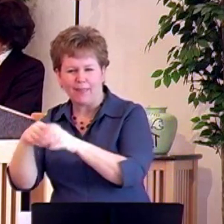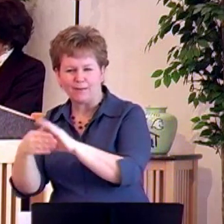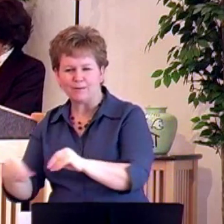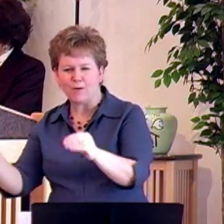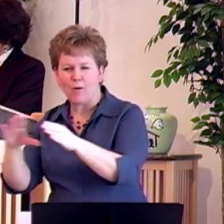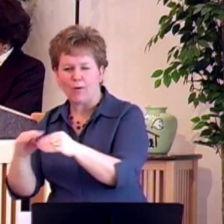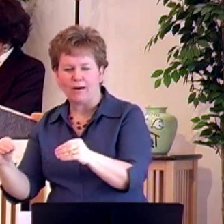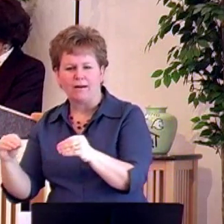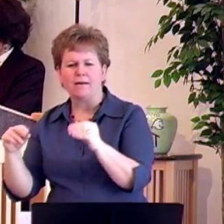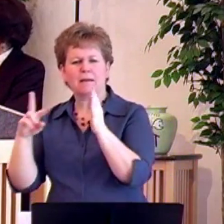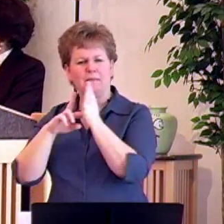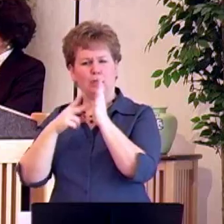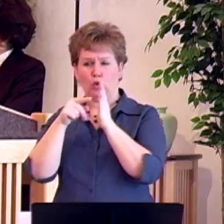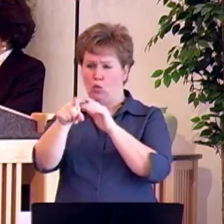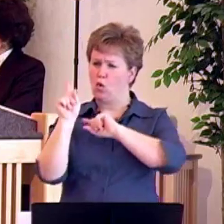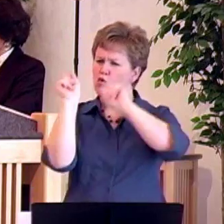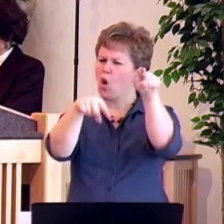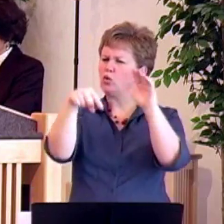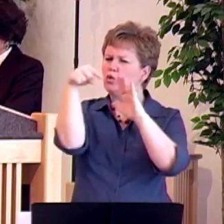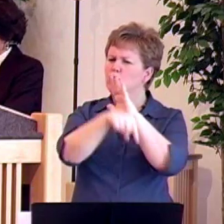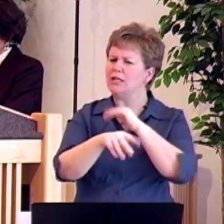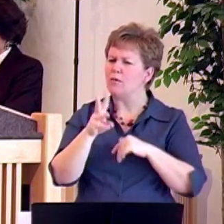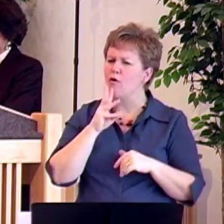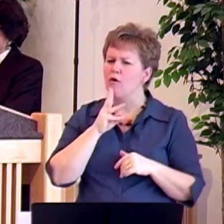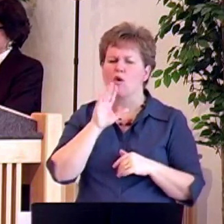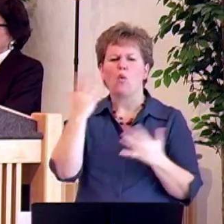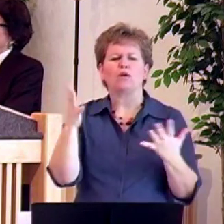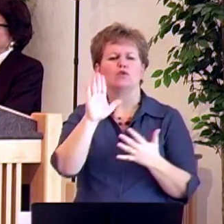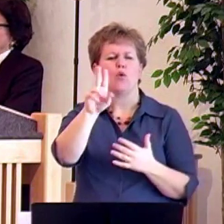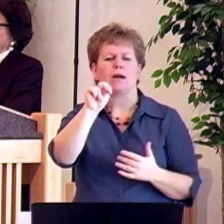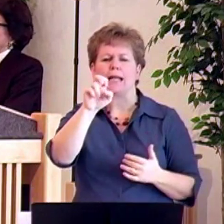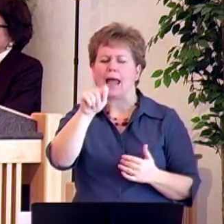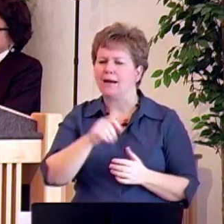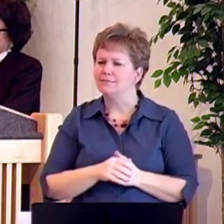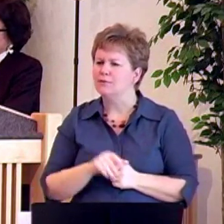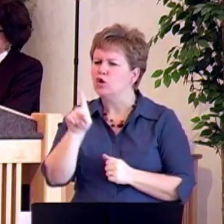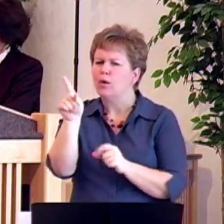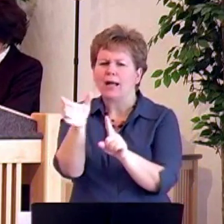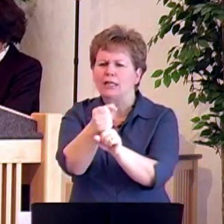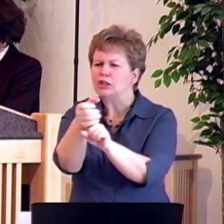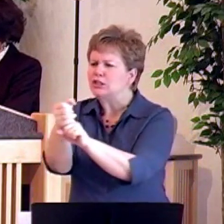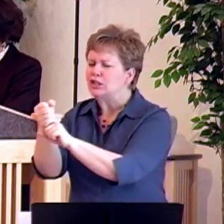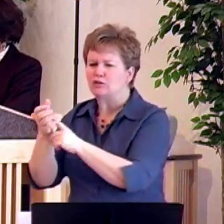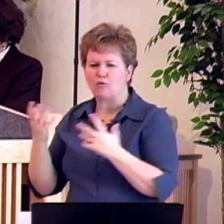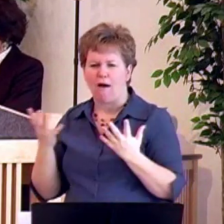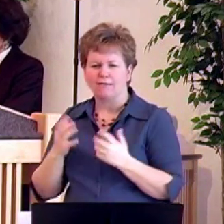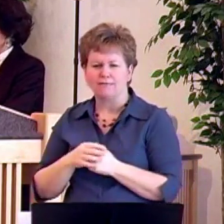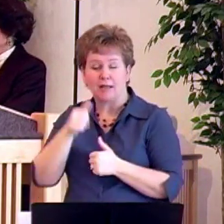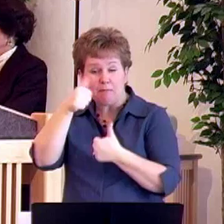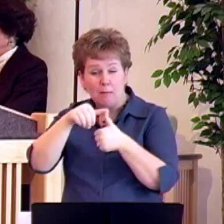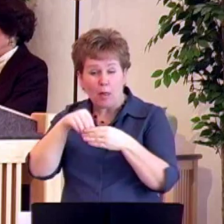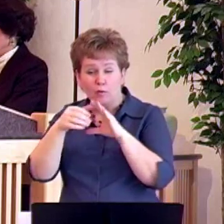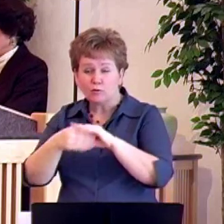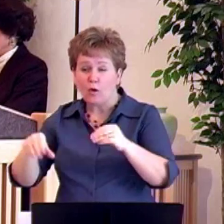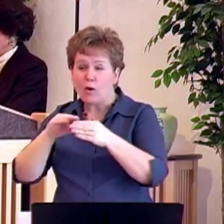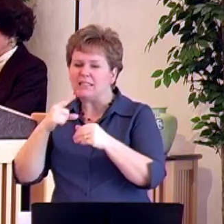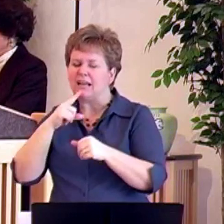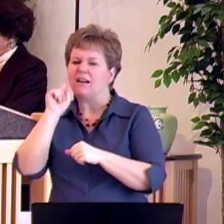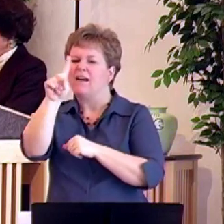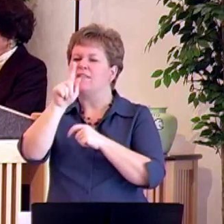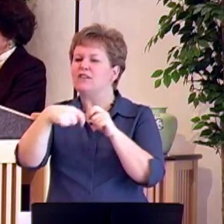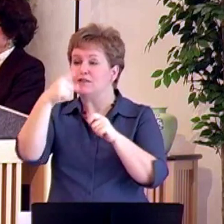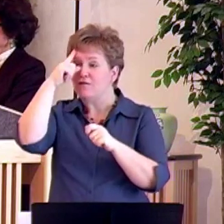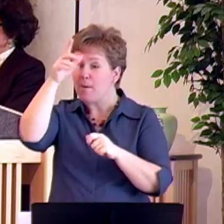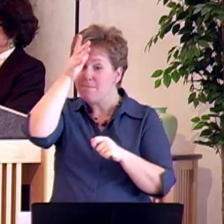out into deep water, to let down your net for a catch, to go fishing for men? Now, is there anybody here who's like